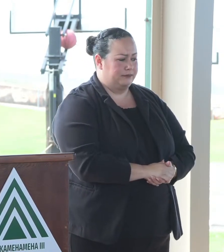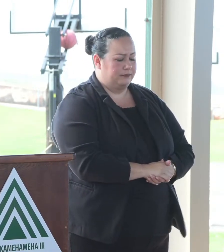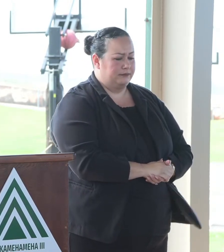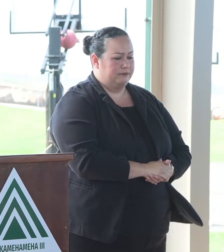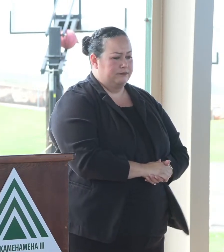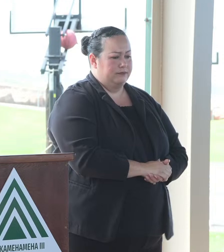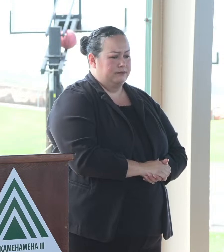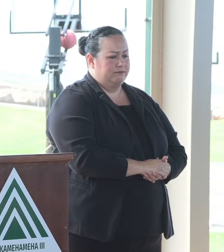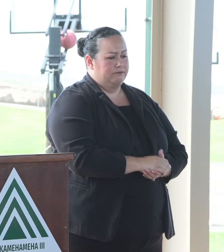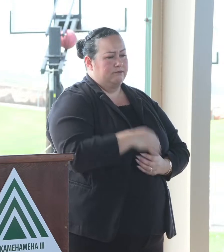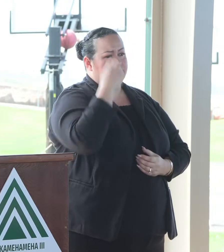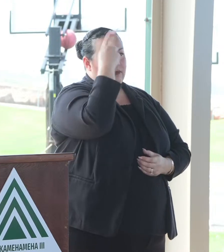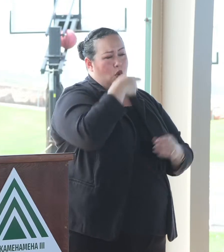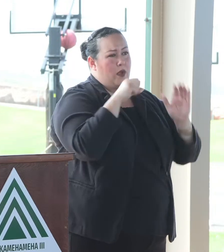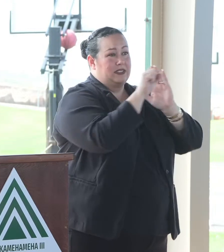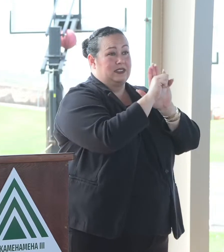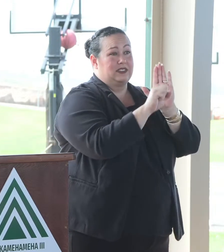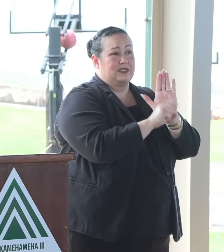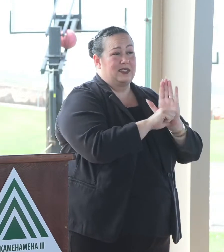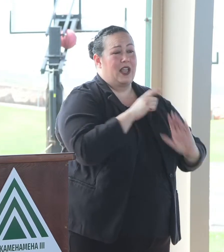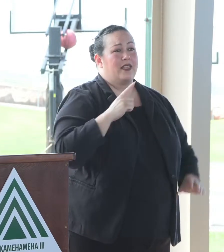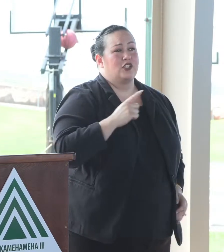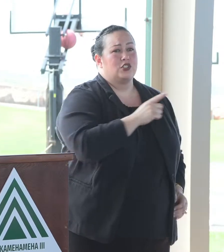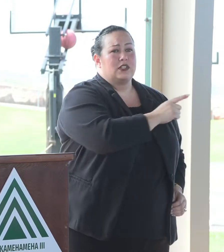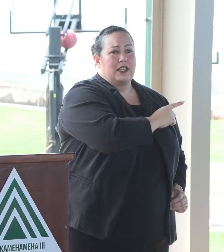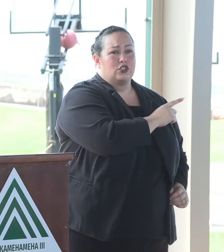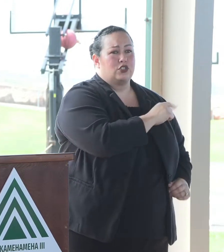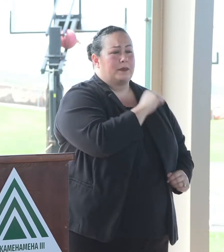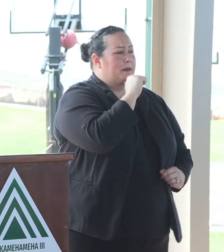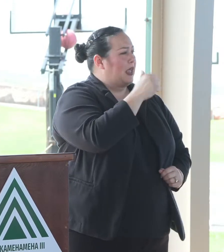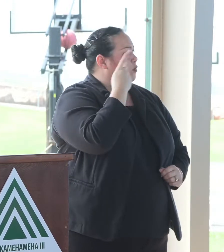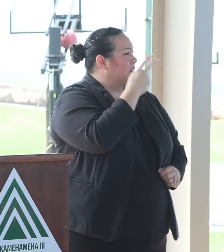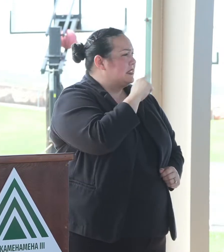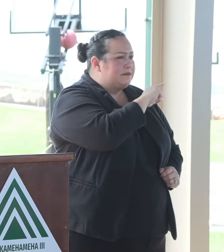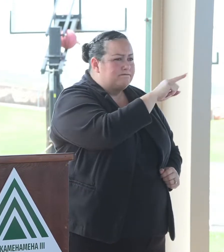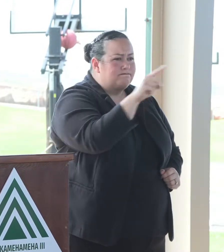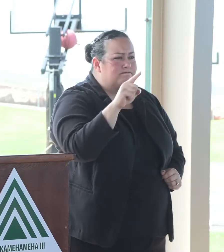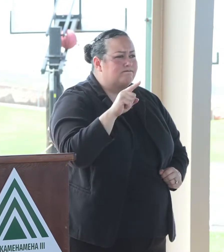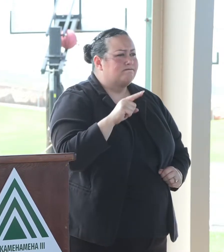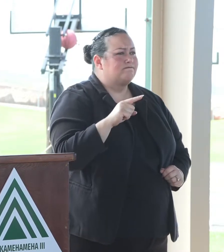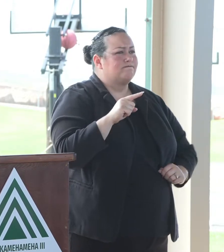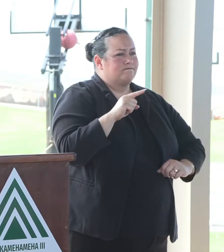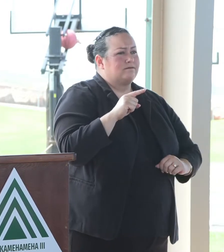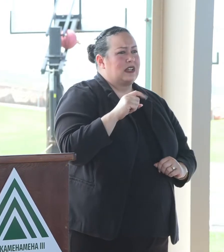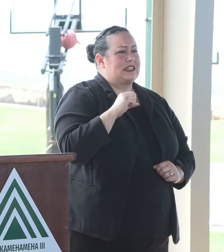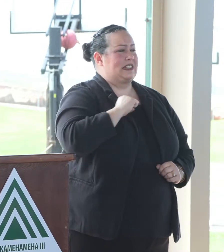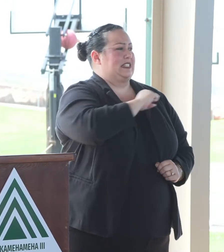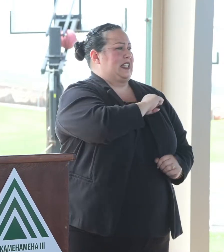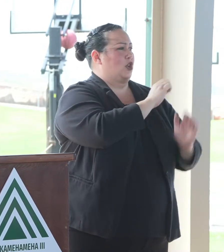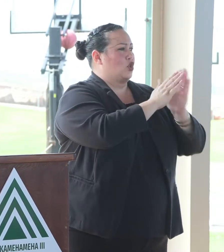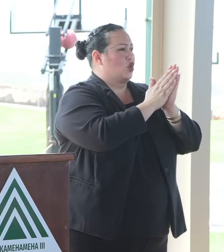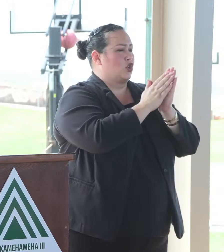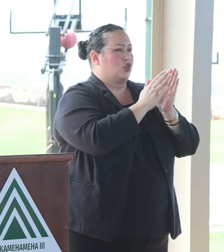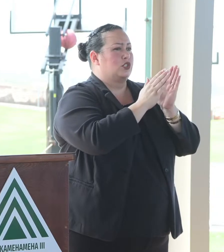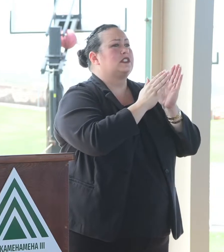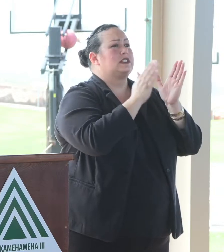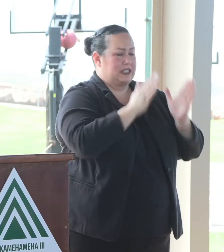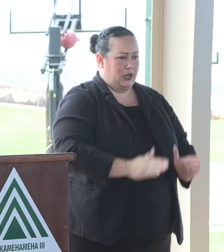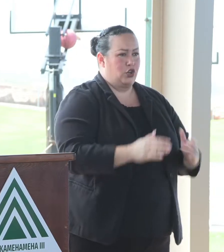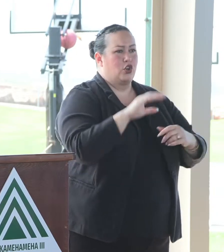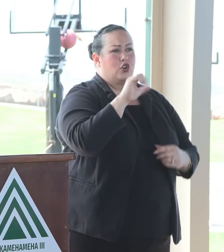From our Hawaii State Legislature, I don't see him, Senator Angus McKelvey, who represents West